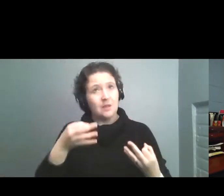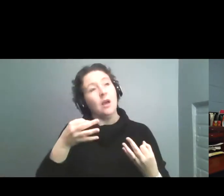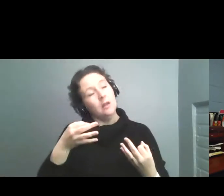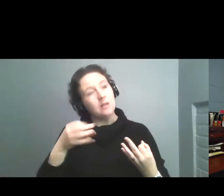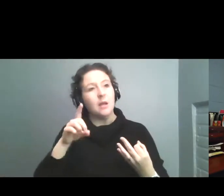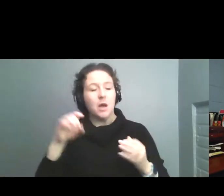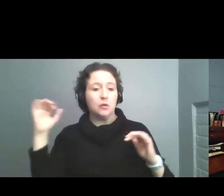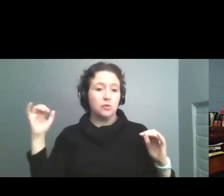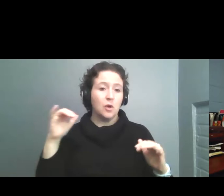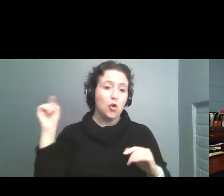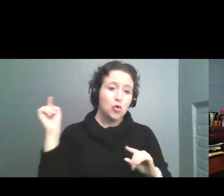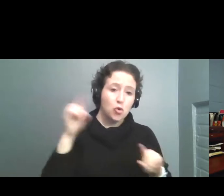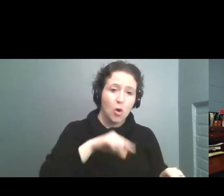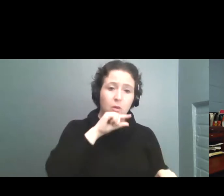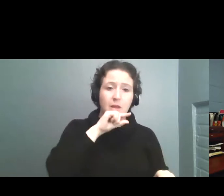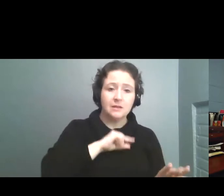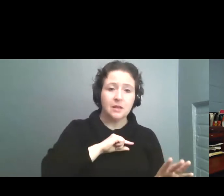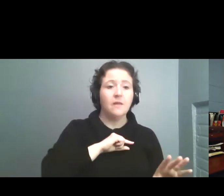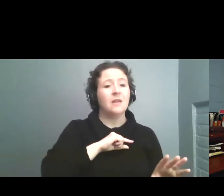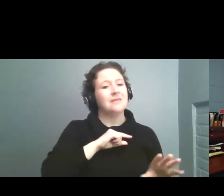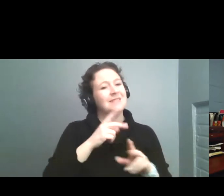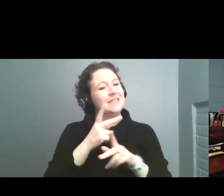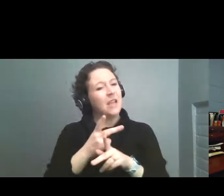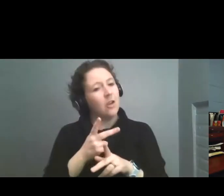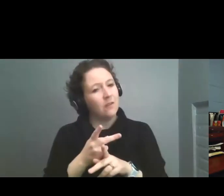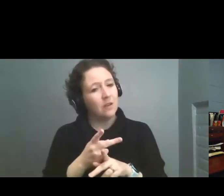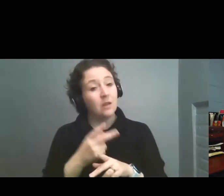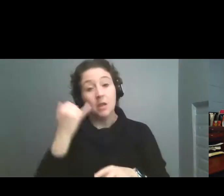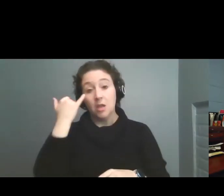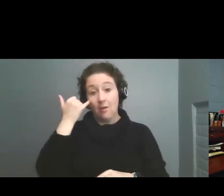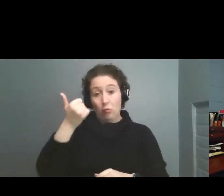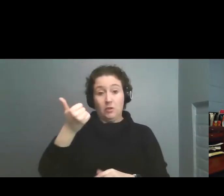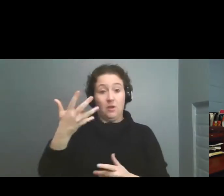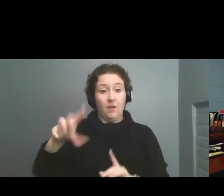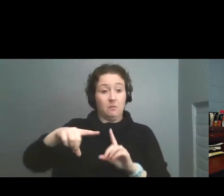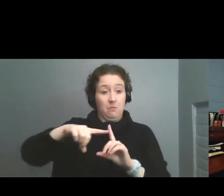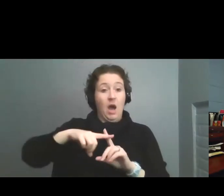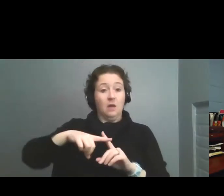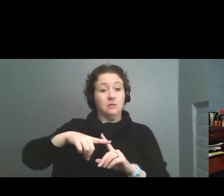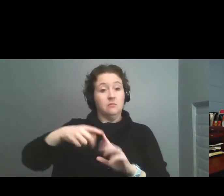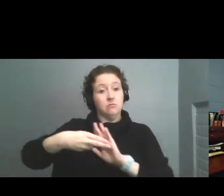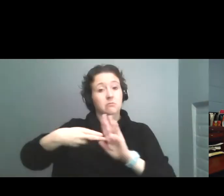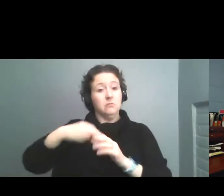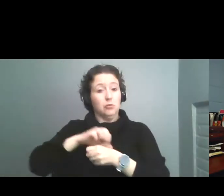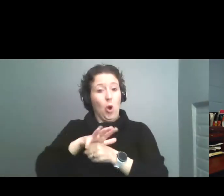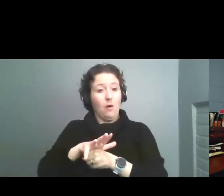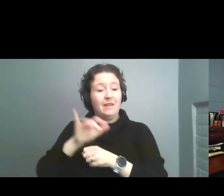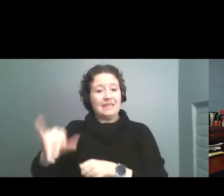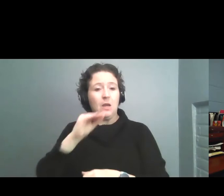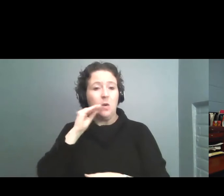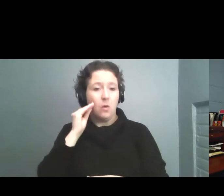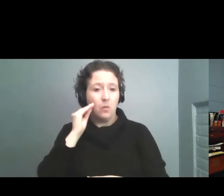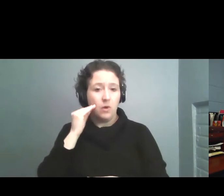do so carefully. Stay home if you are diagnosed with COVID-19 or show symptoms. You are waiting for